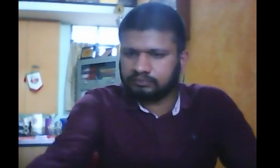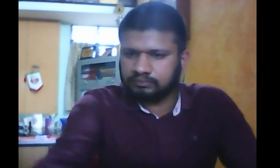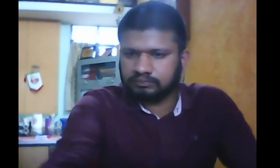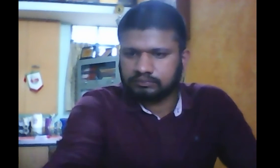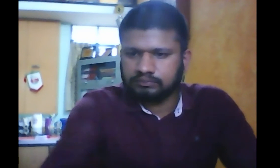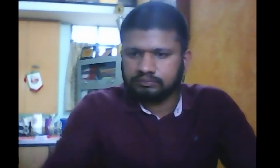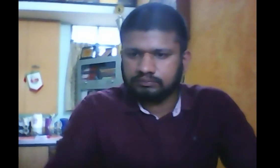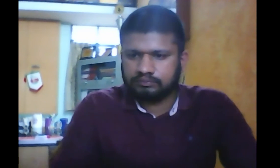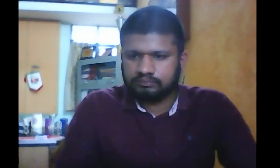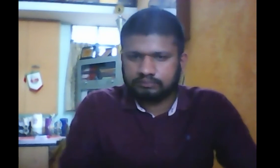Beautiful.